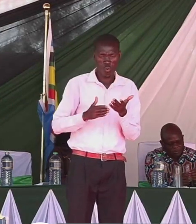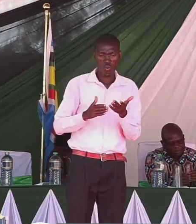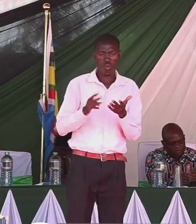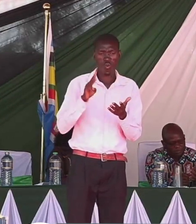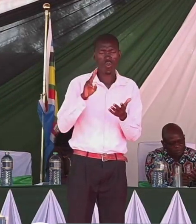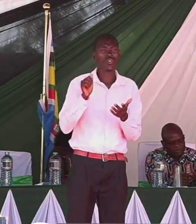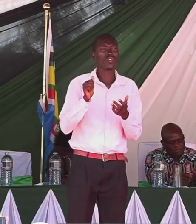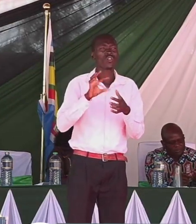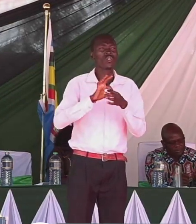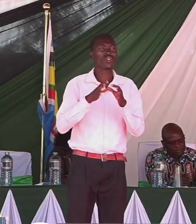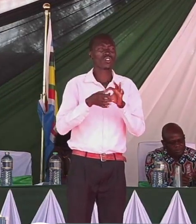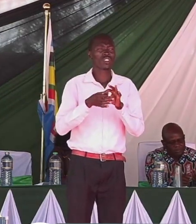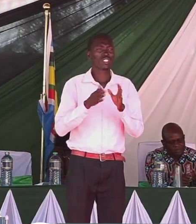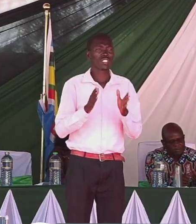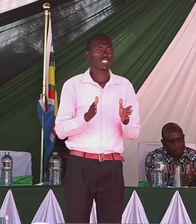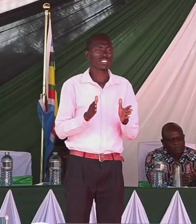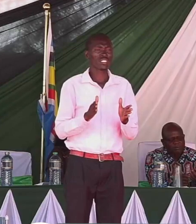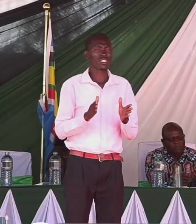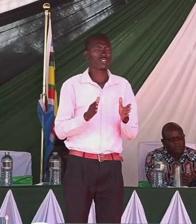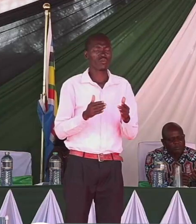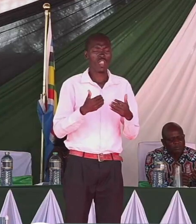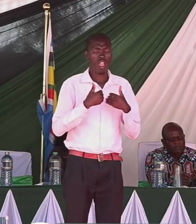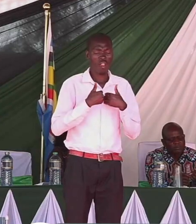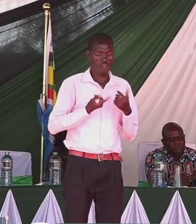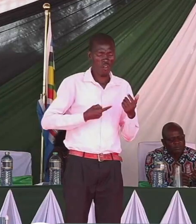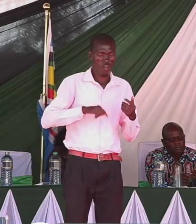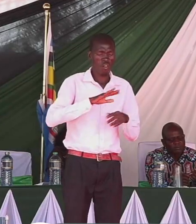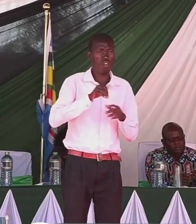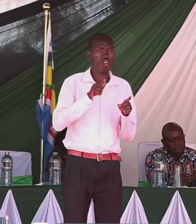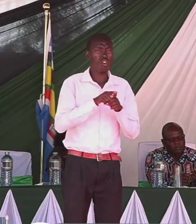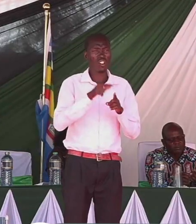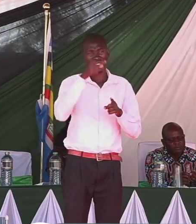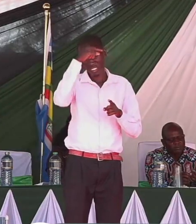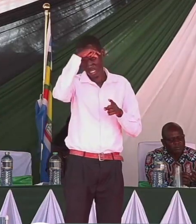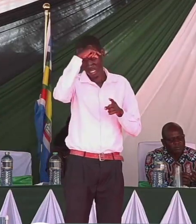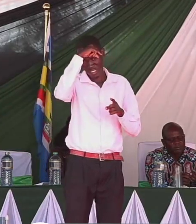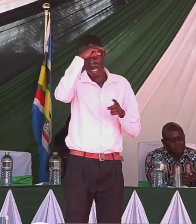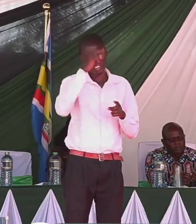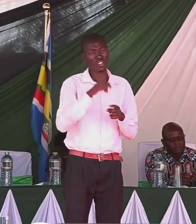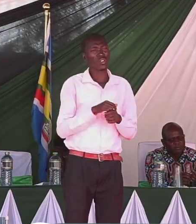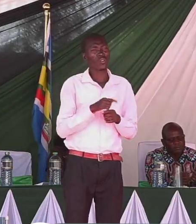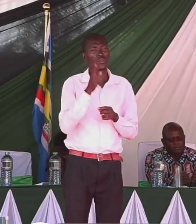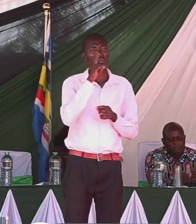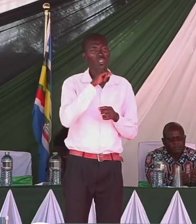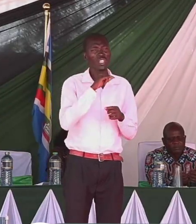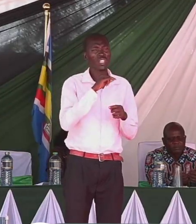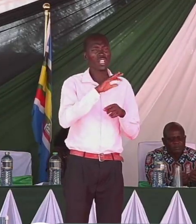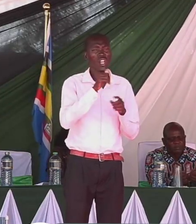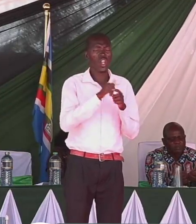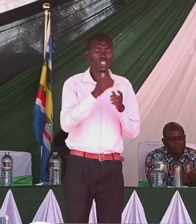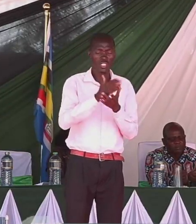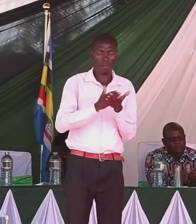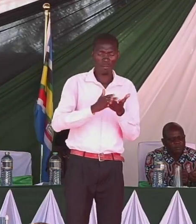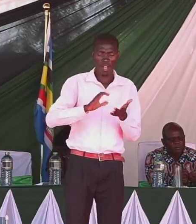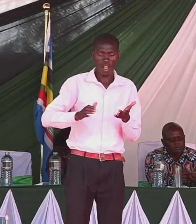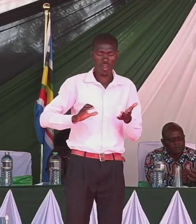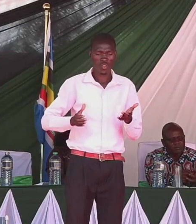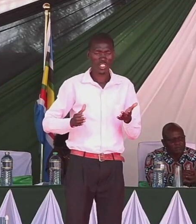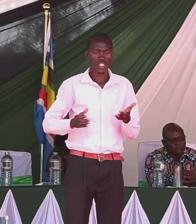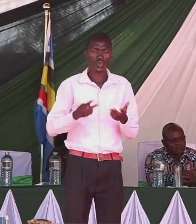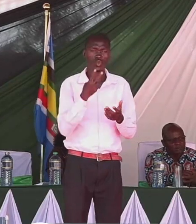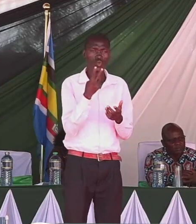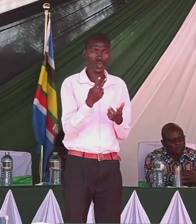ward coordinators. We have, all of them are graduates, and we have sub-county coordinators,